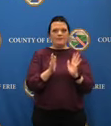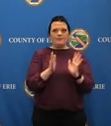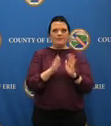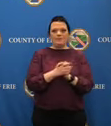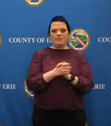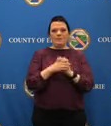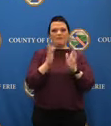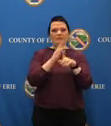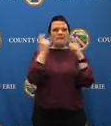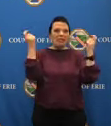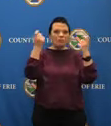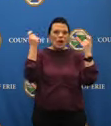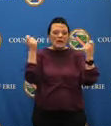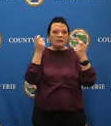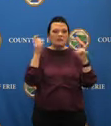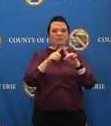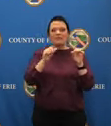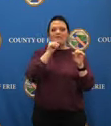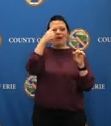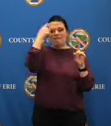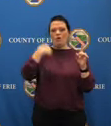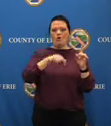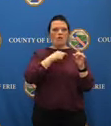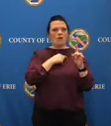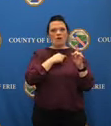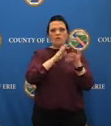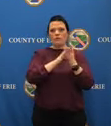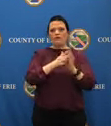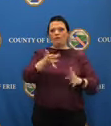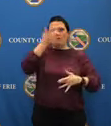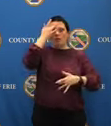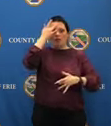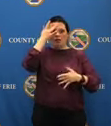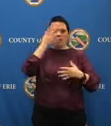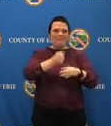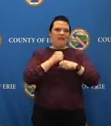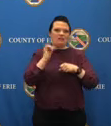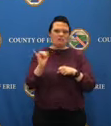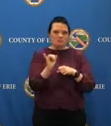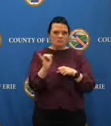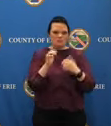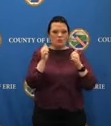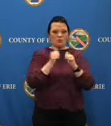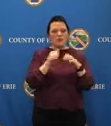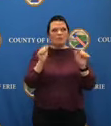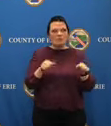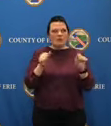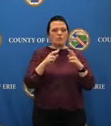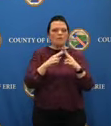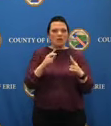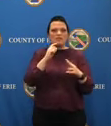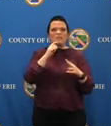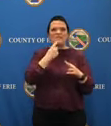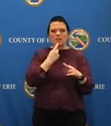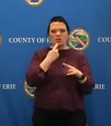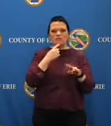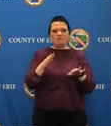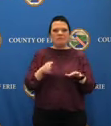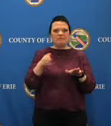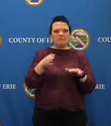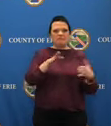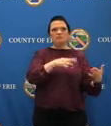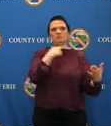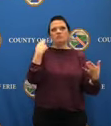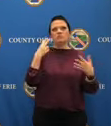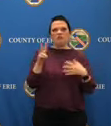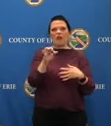and celebrate, and not for us to fall ill and get infected with a potentially very serious and deadly virus.